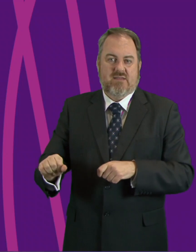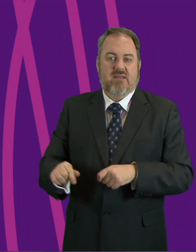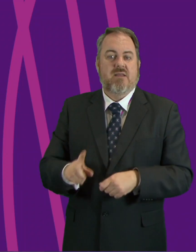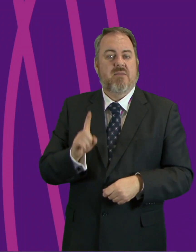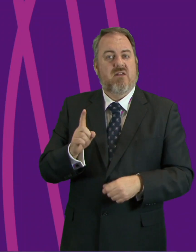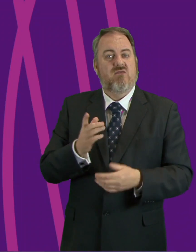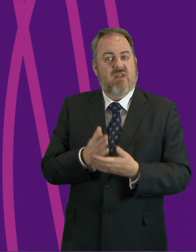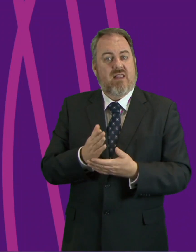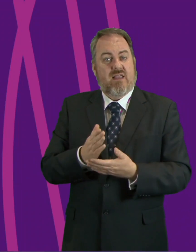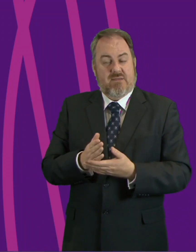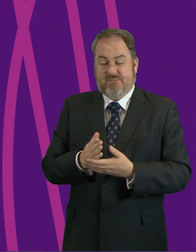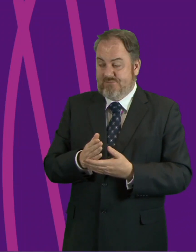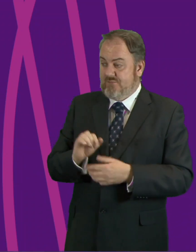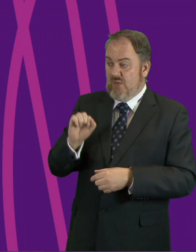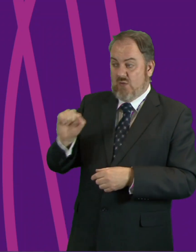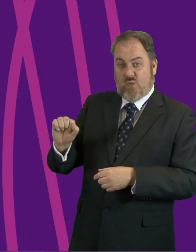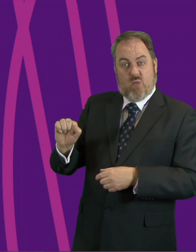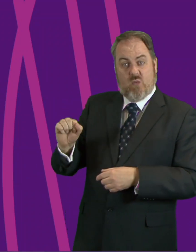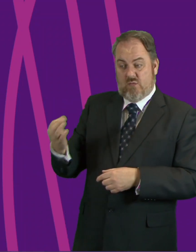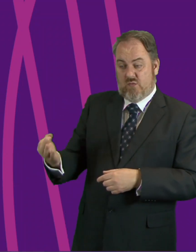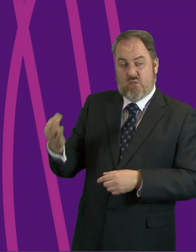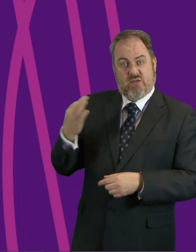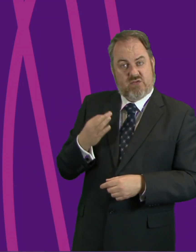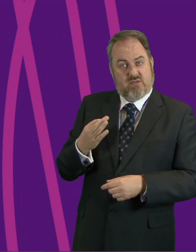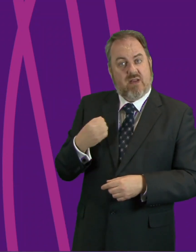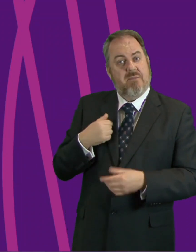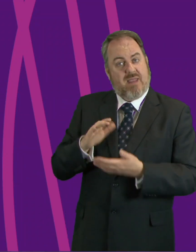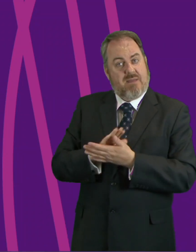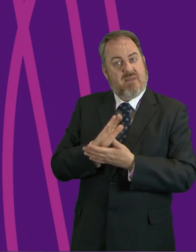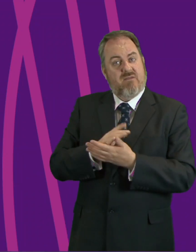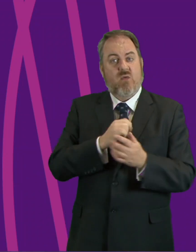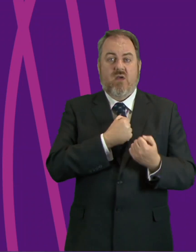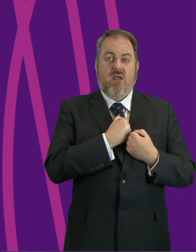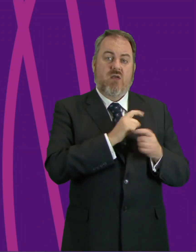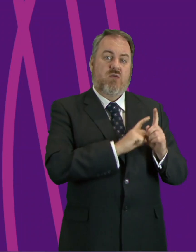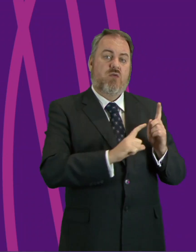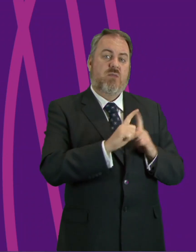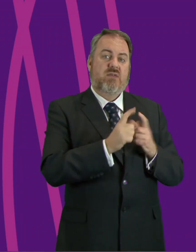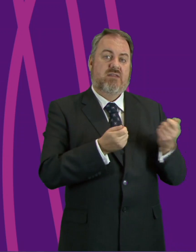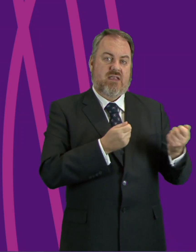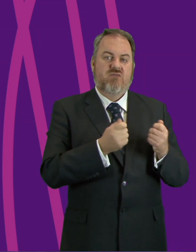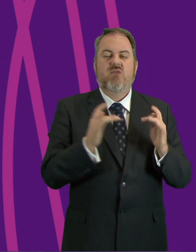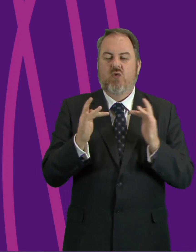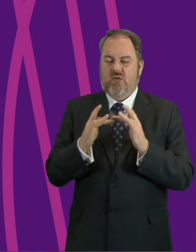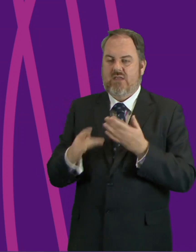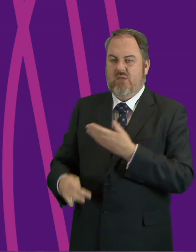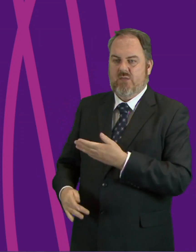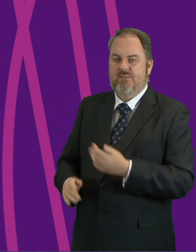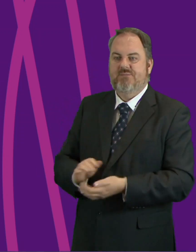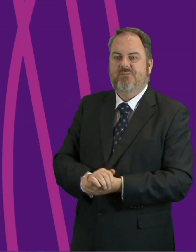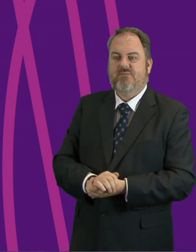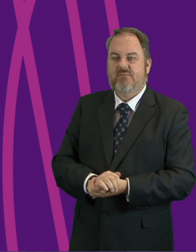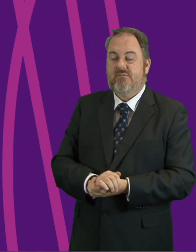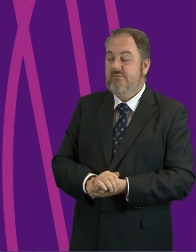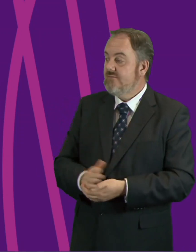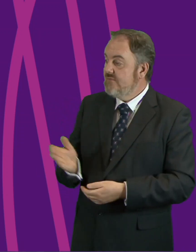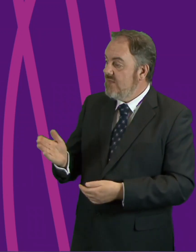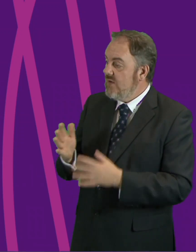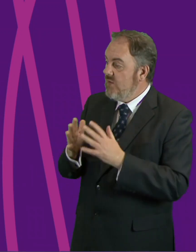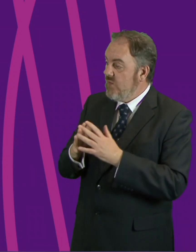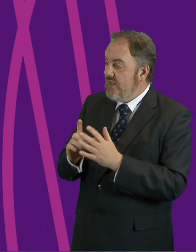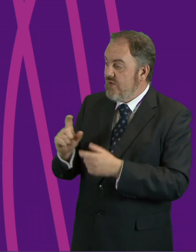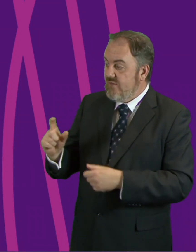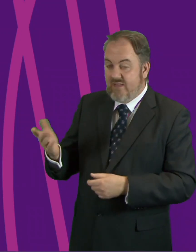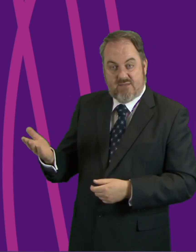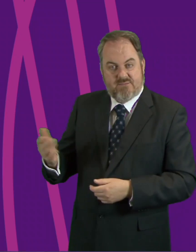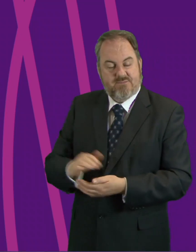point that Claire Baker's raising, the Community Secretary will be happy to take that up in a bit more detail. And Willie Coffey. Thank you, Presiding